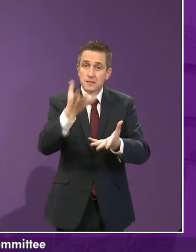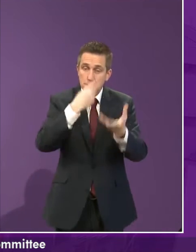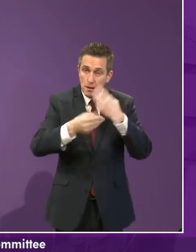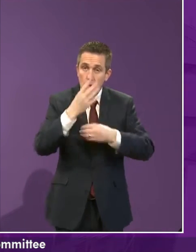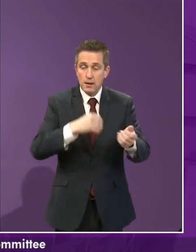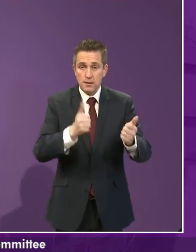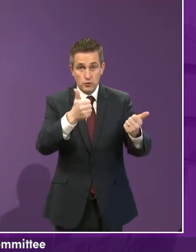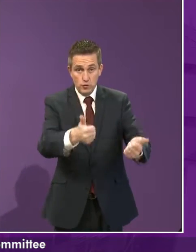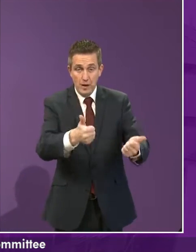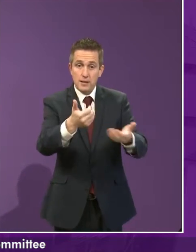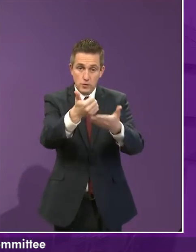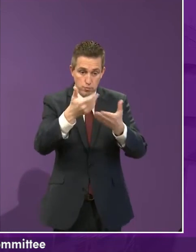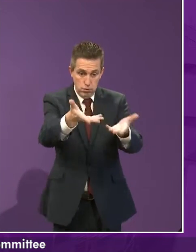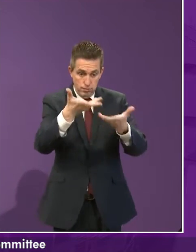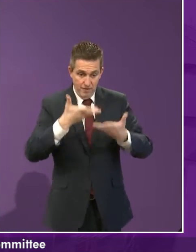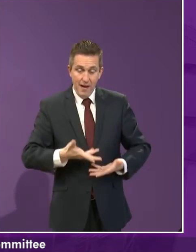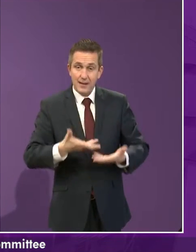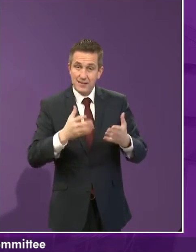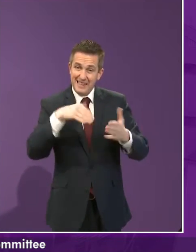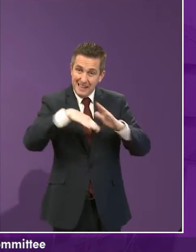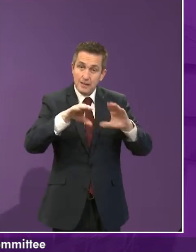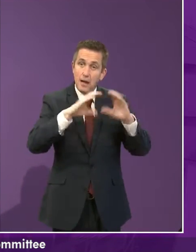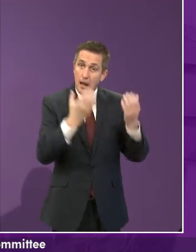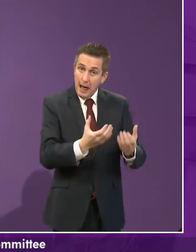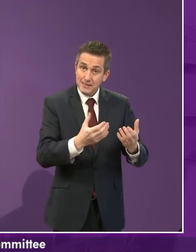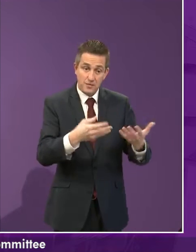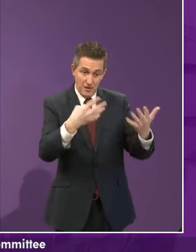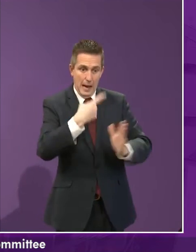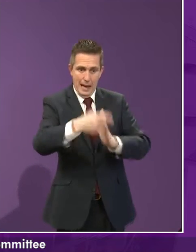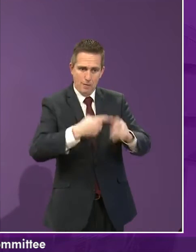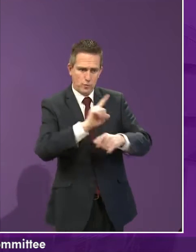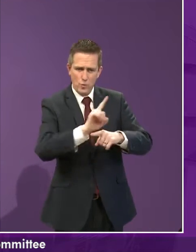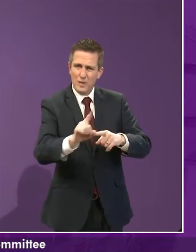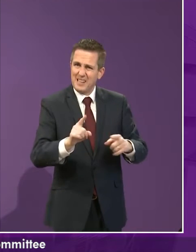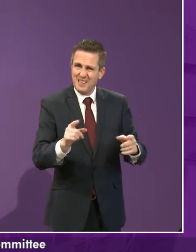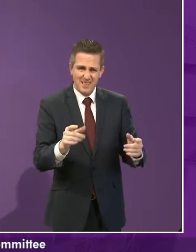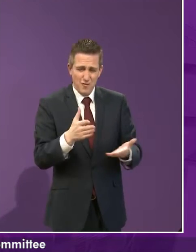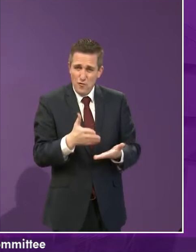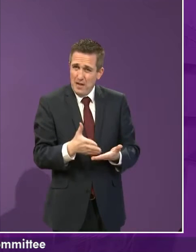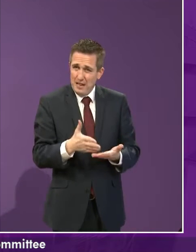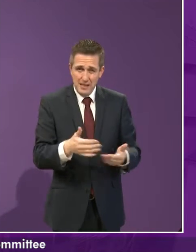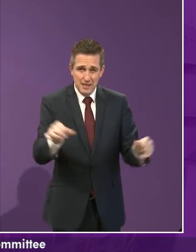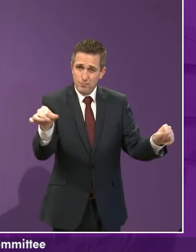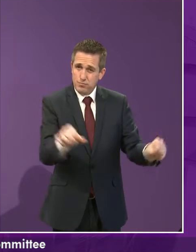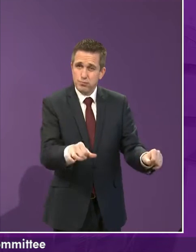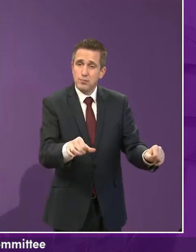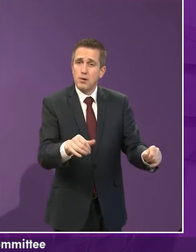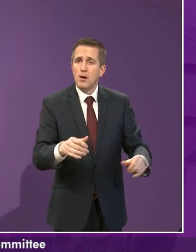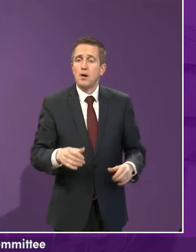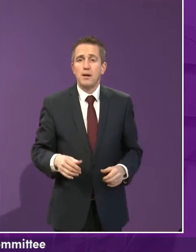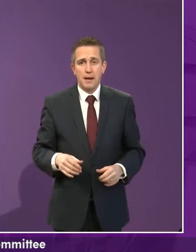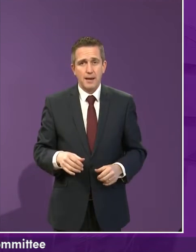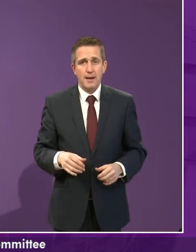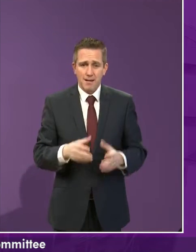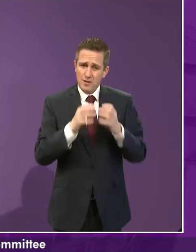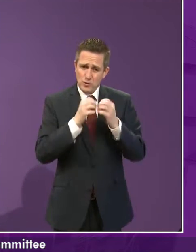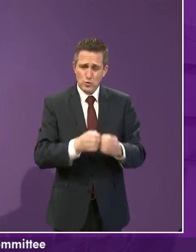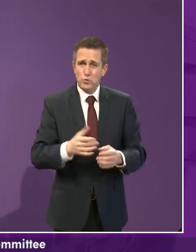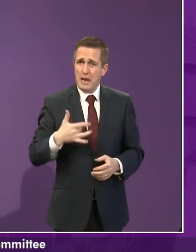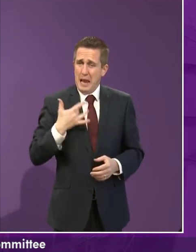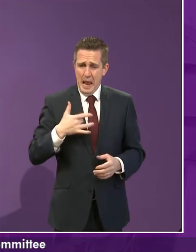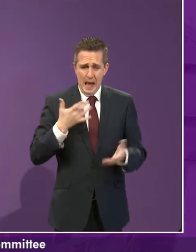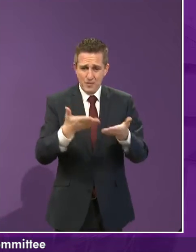mitigating support to students with disabilities, that those 9 hours really are actually very much a small part of that student